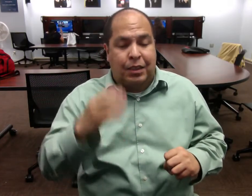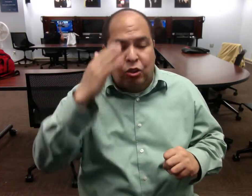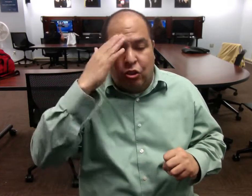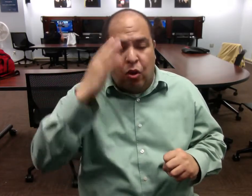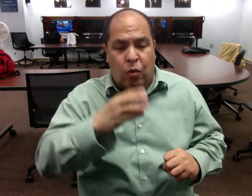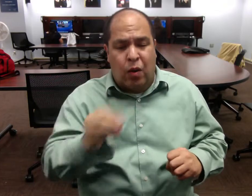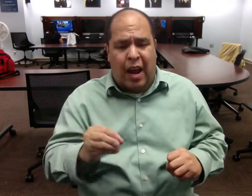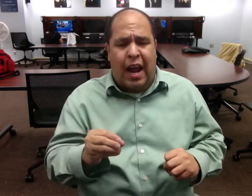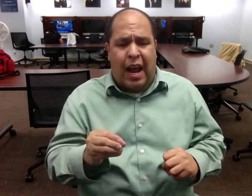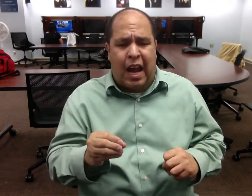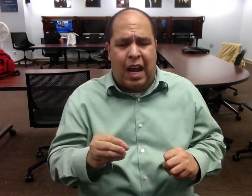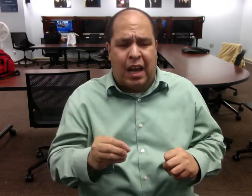things.